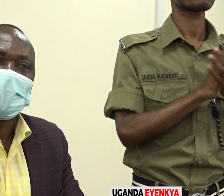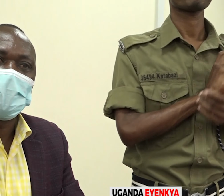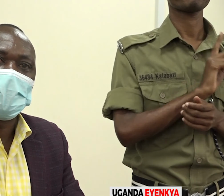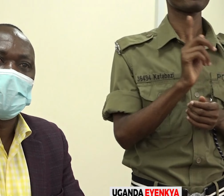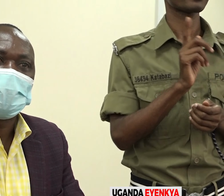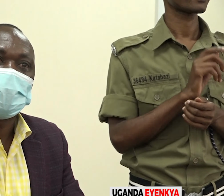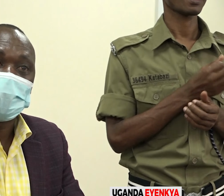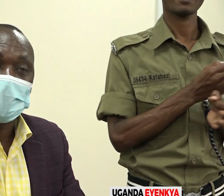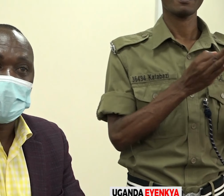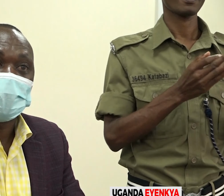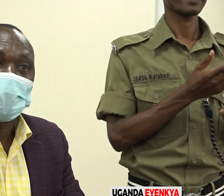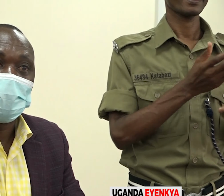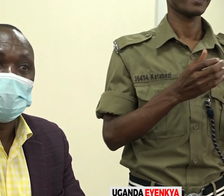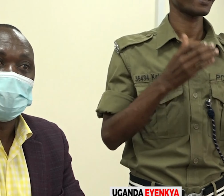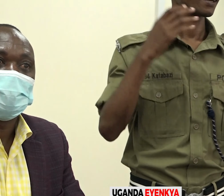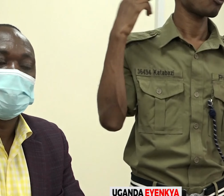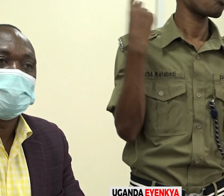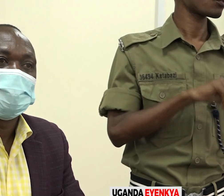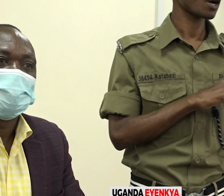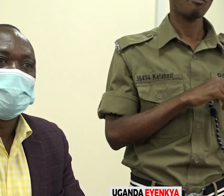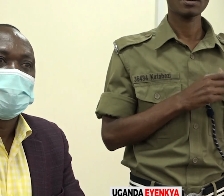nothing like any torture at all.